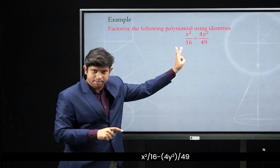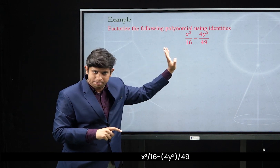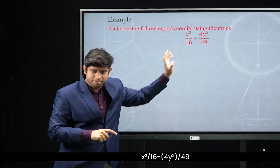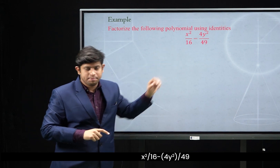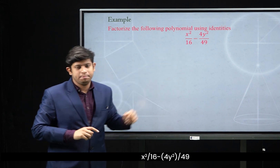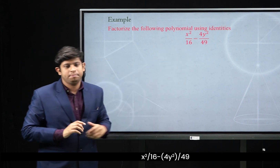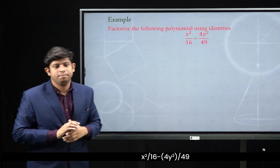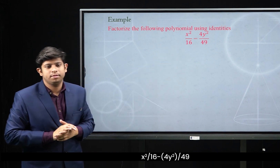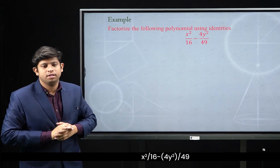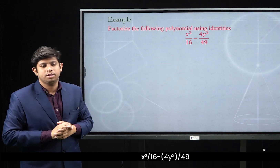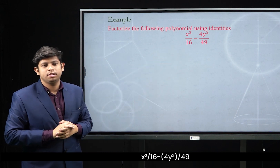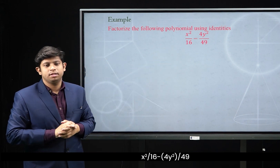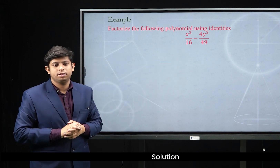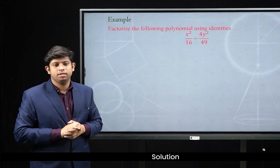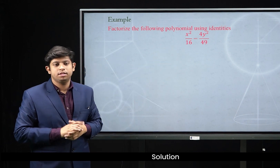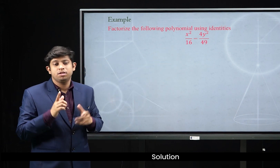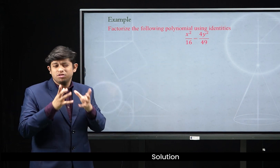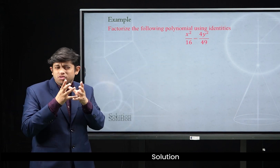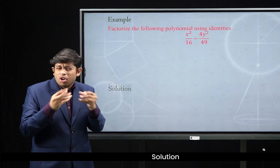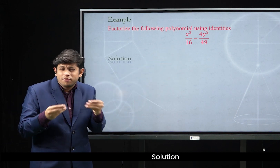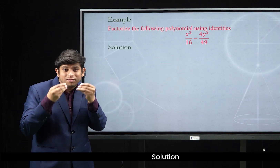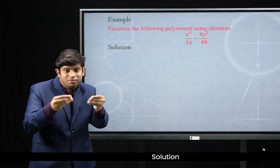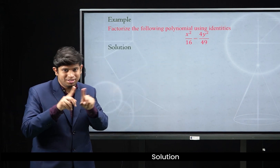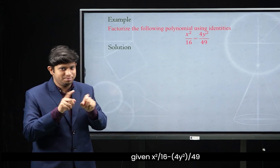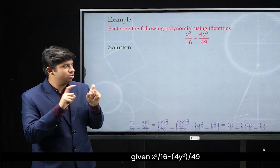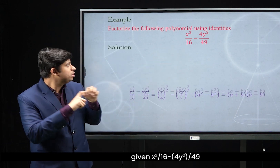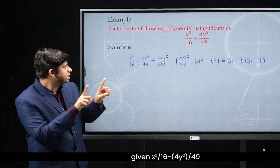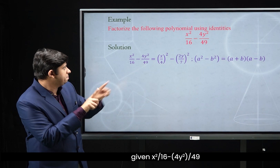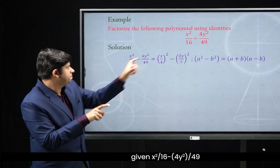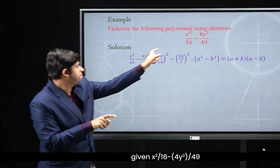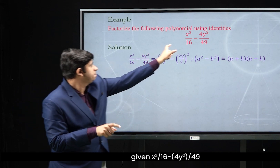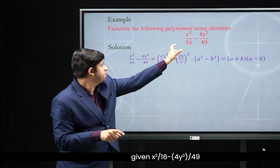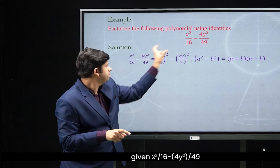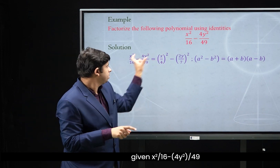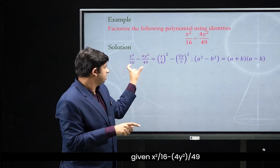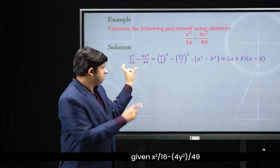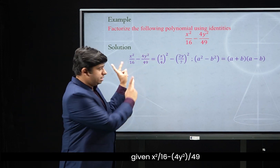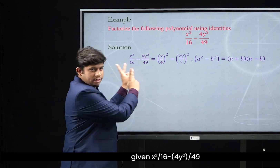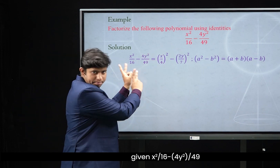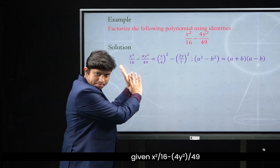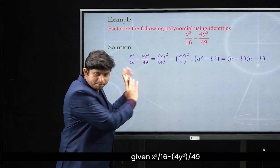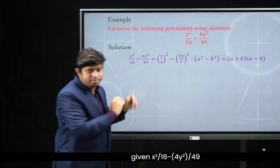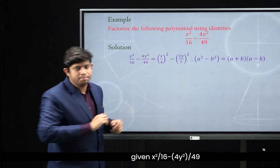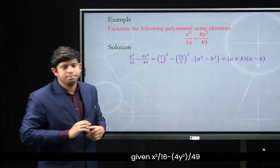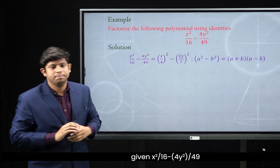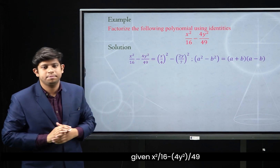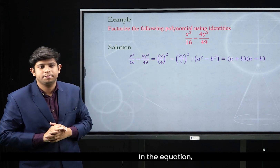minus 4y square by 49. Solution. Given x square by 16 minus 4y square by 49. In